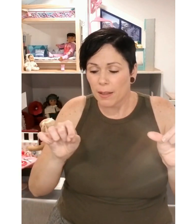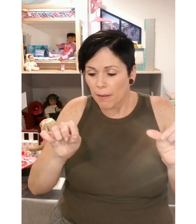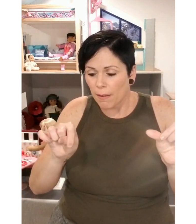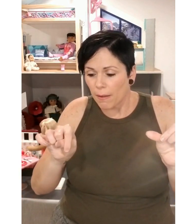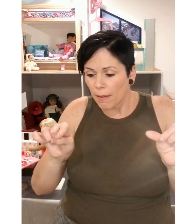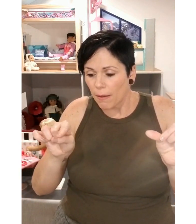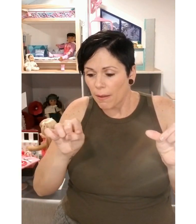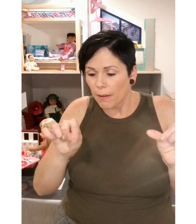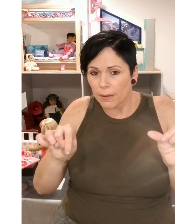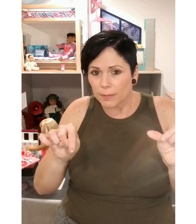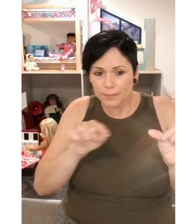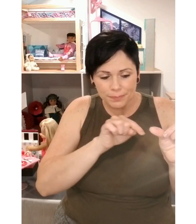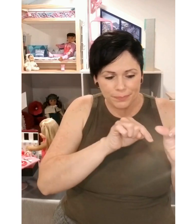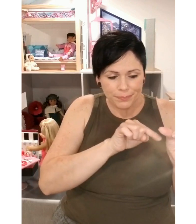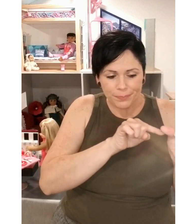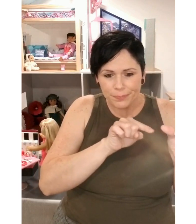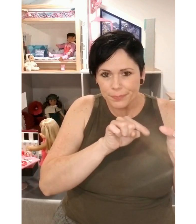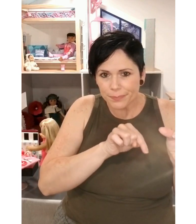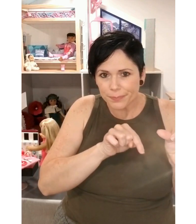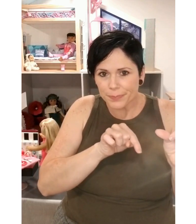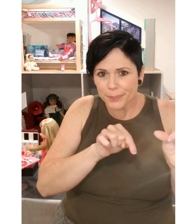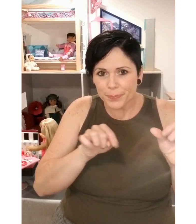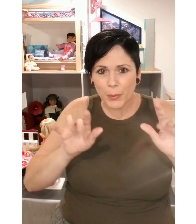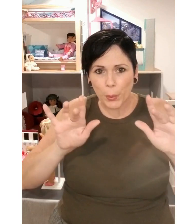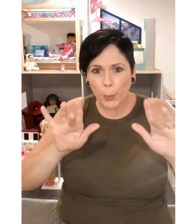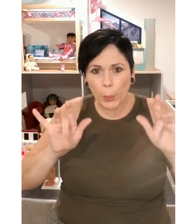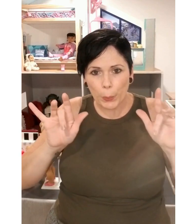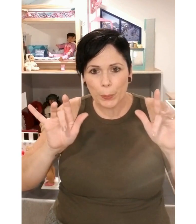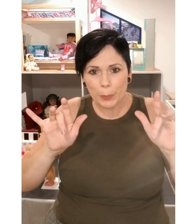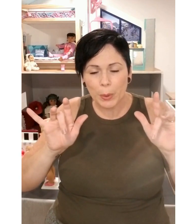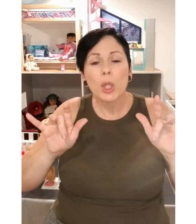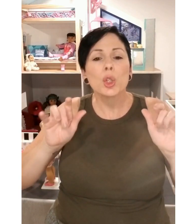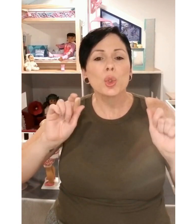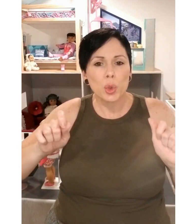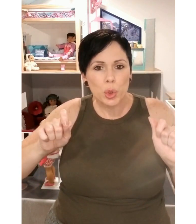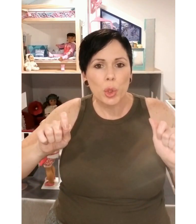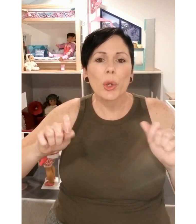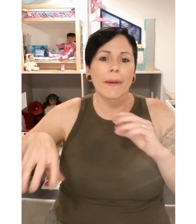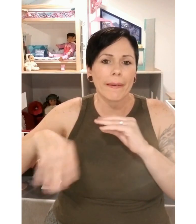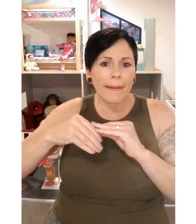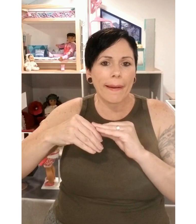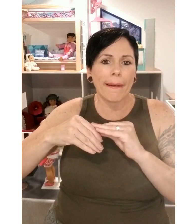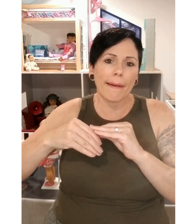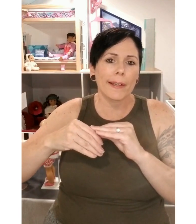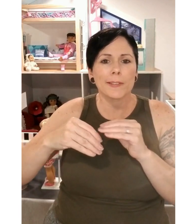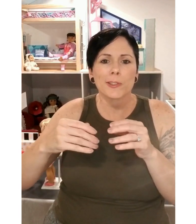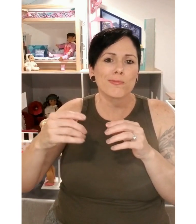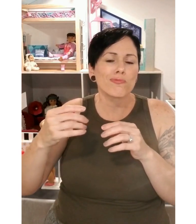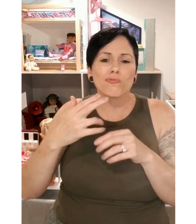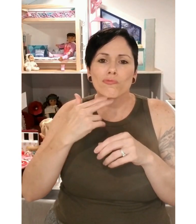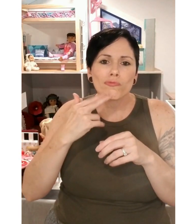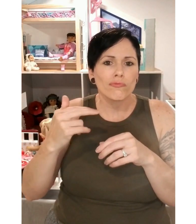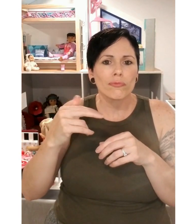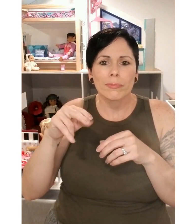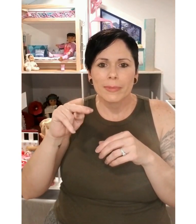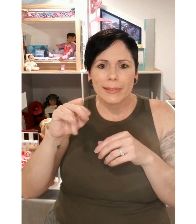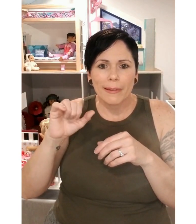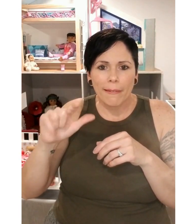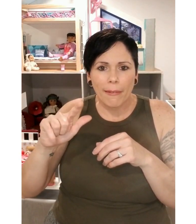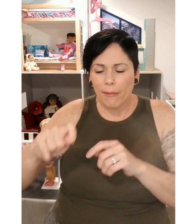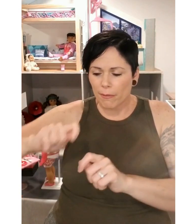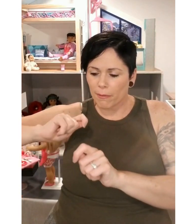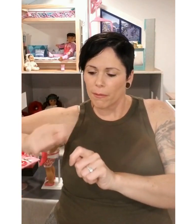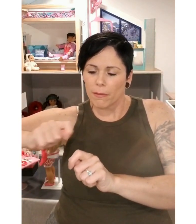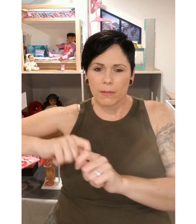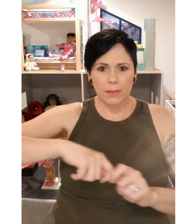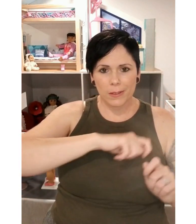edges of each of these sawtooth hangers, there's a little empty triangle. You could always put a finishing nail in there, just to give it some